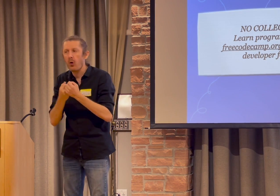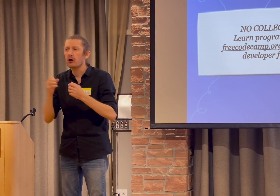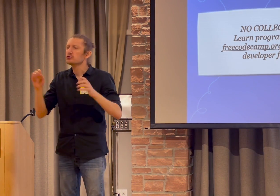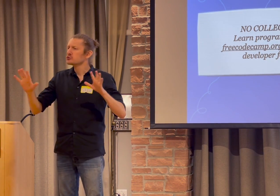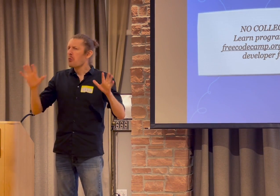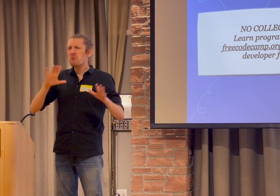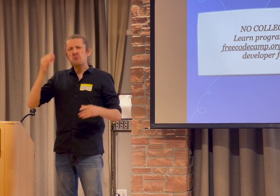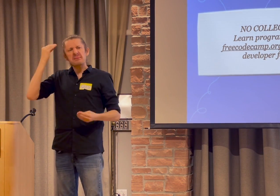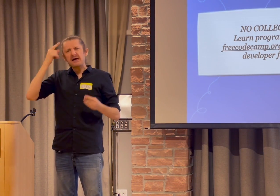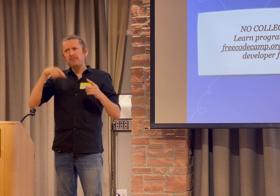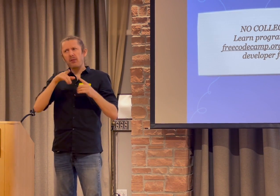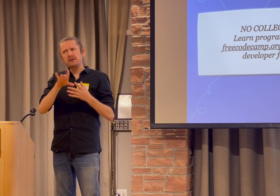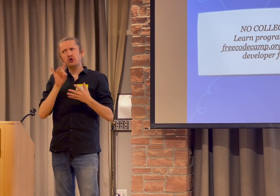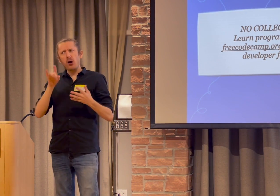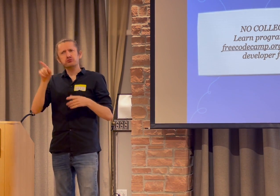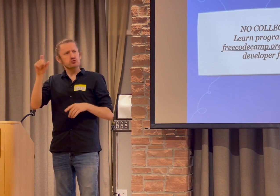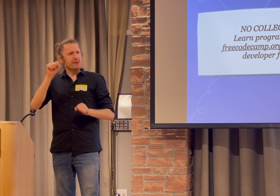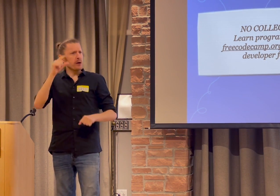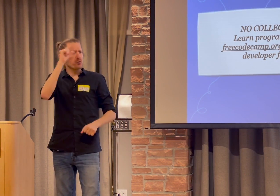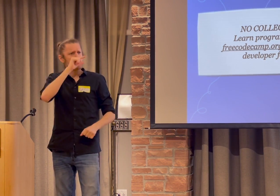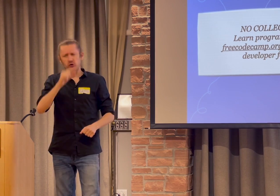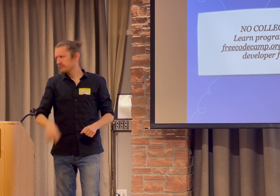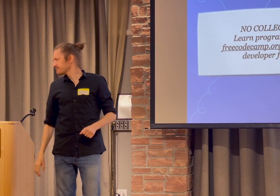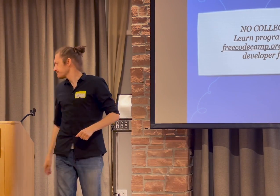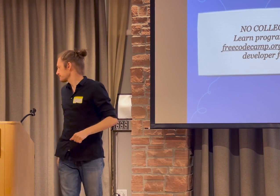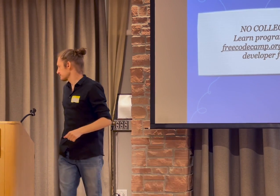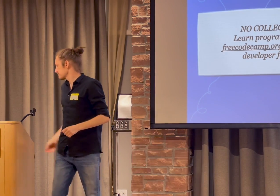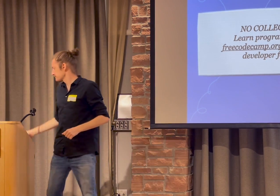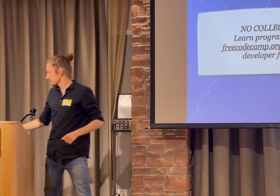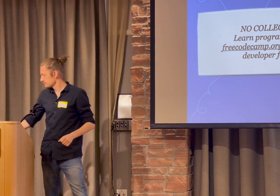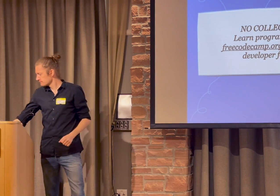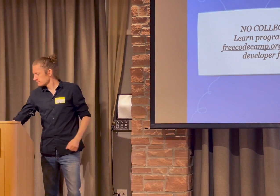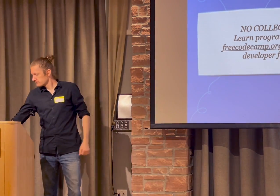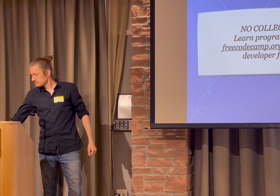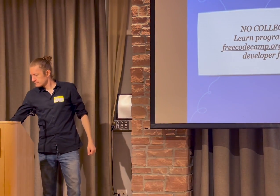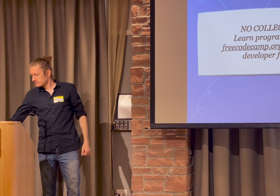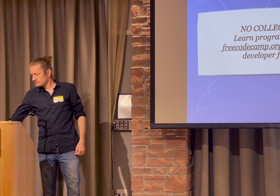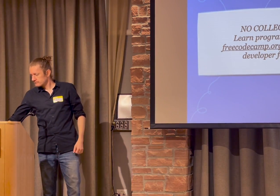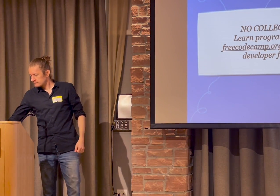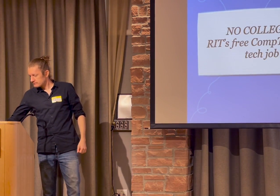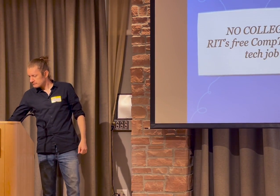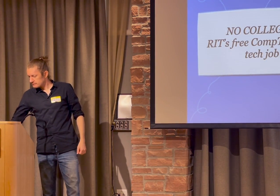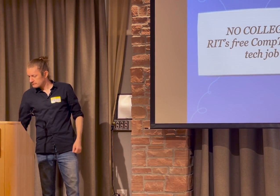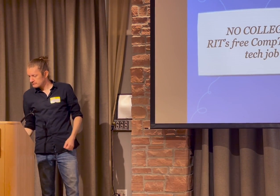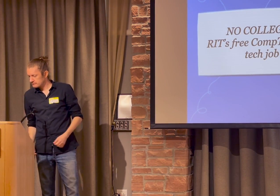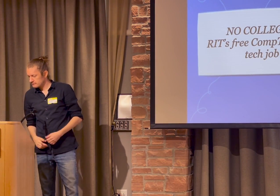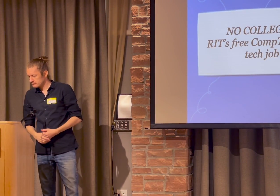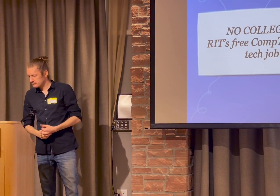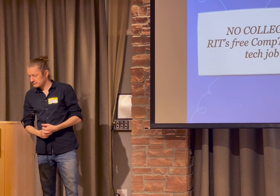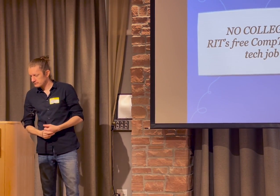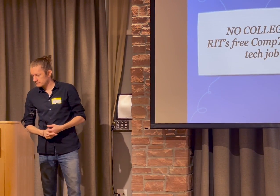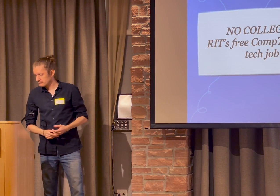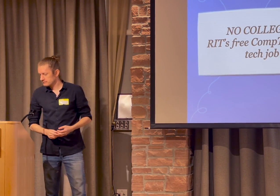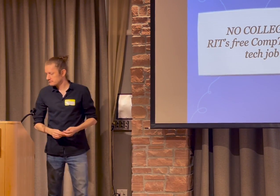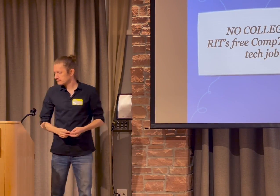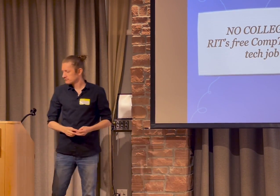you have to pay for. However, there is more support and there's more investment in you. That's something you can Google and find.